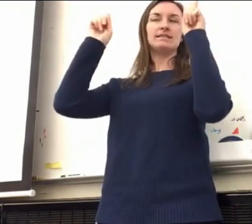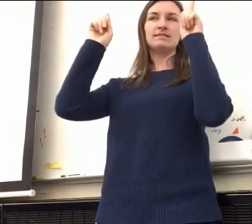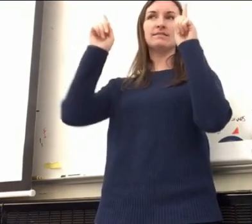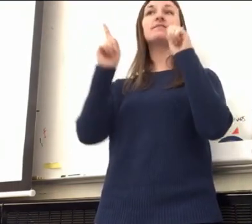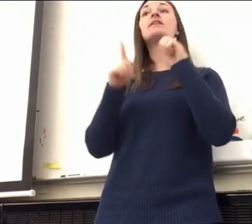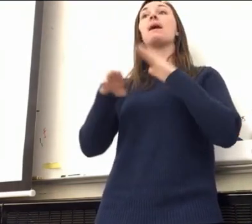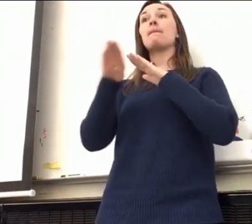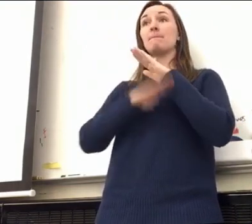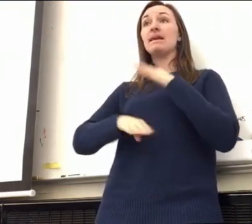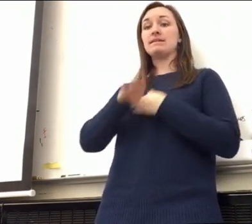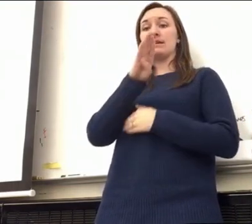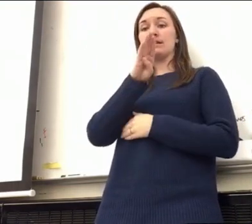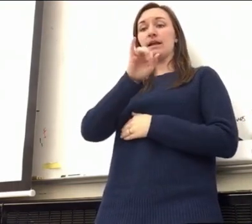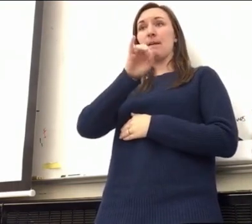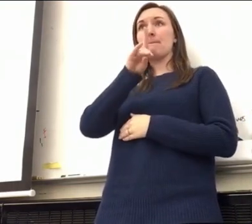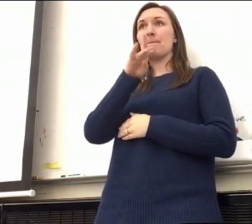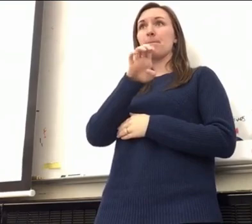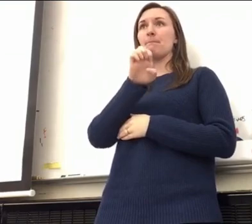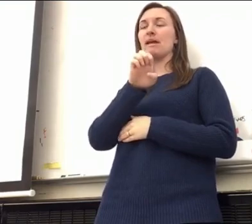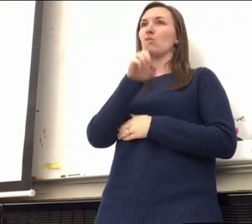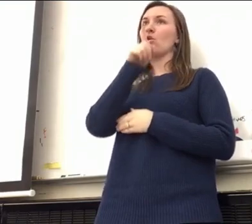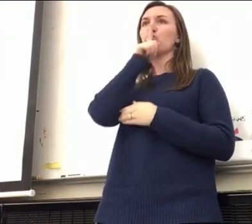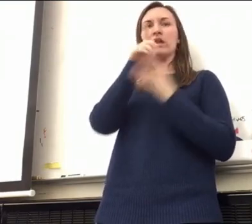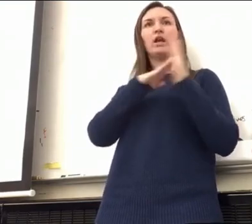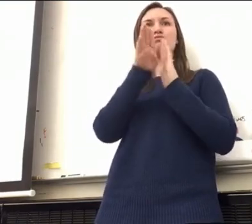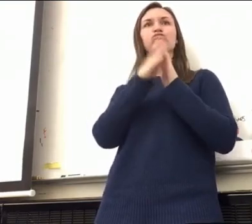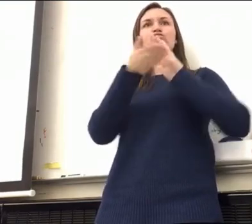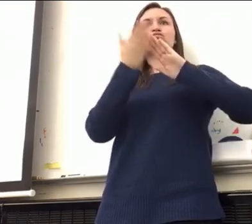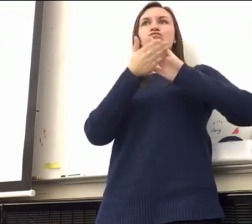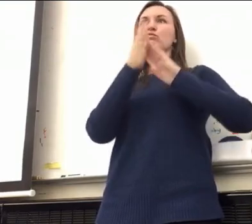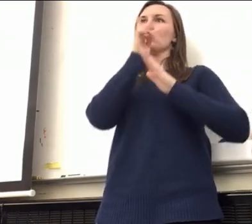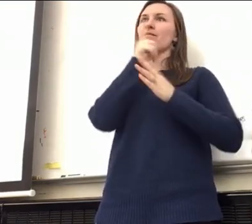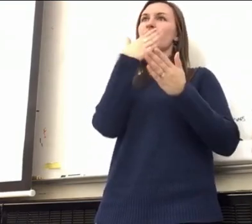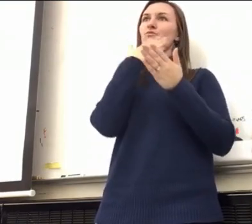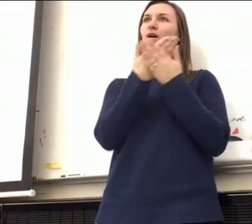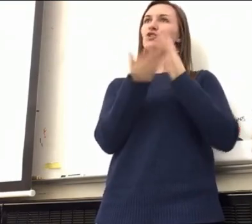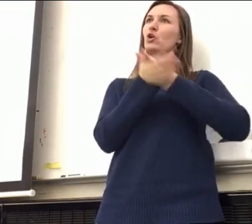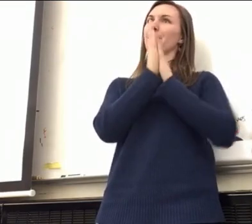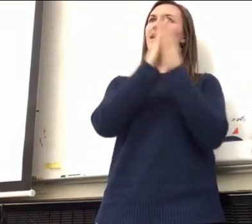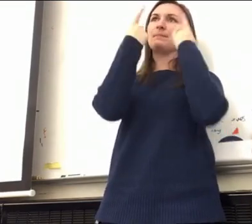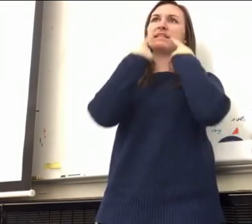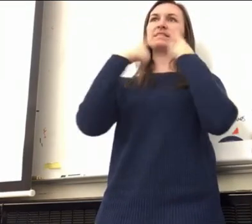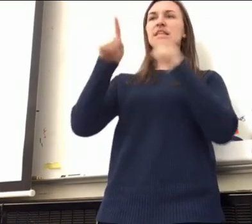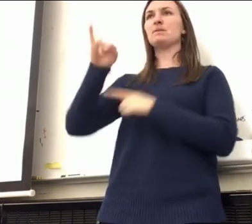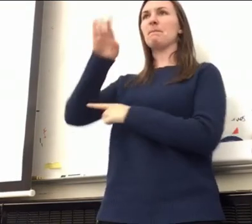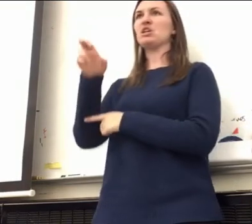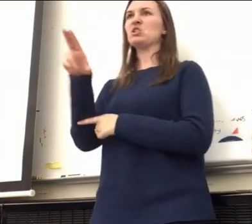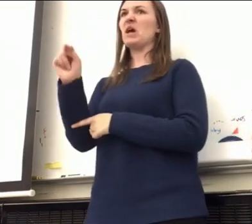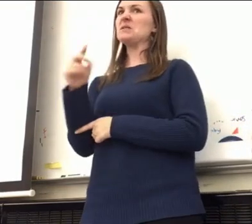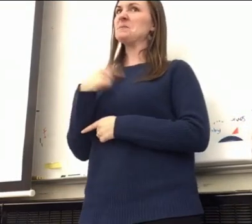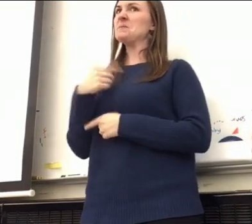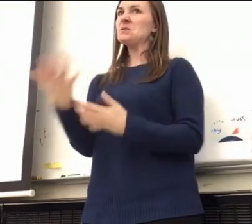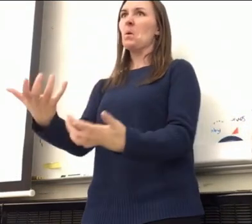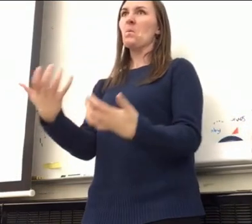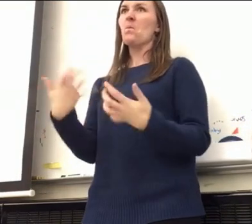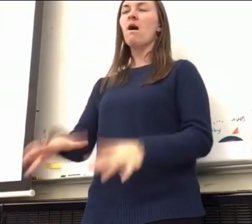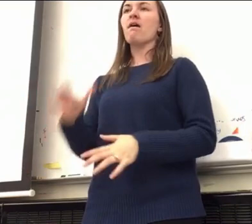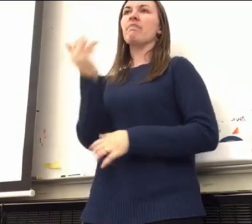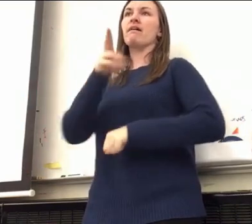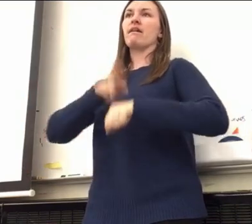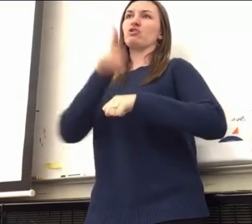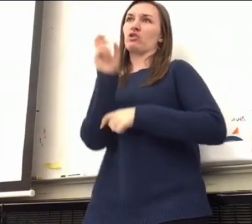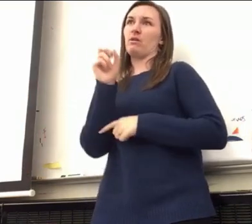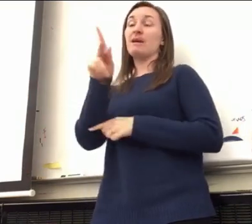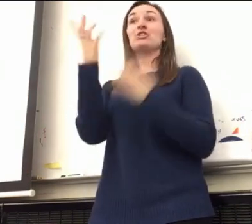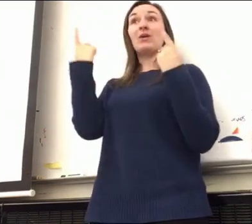basically Biddle makes this extremely successful and a profitable bank. But obviously Andrew Jackson can't have this national bank. Now what's going to happen is,